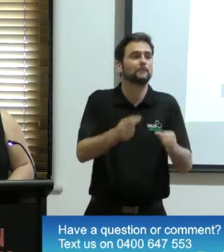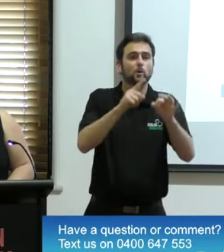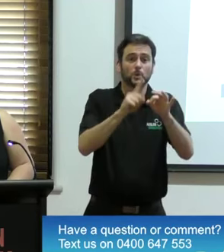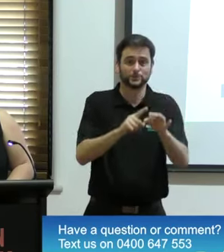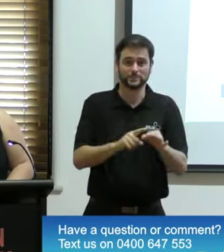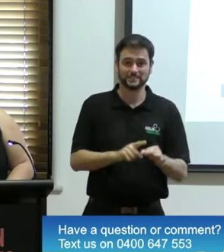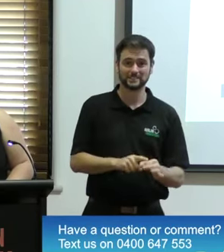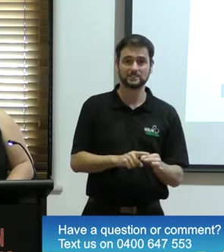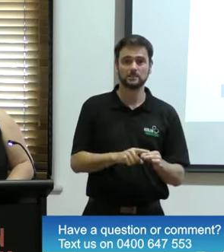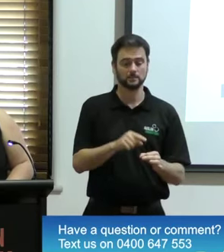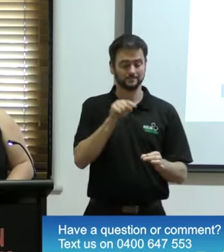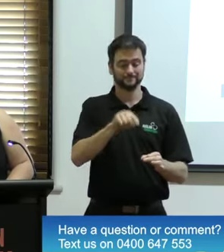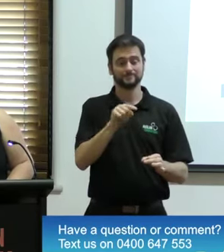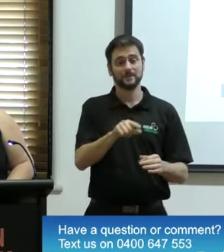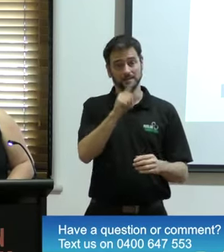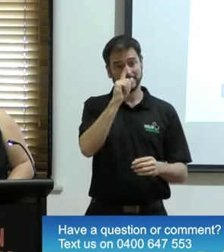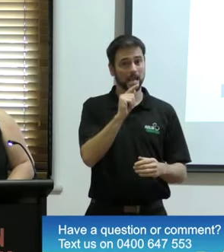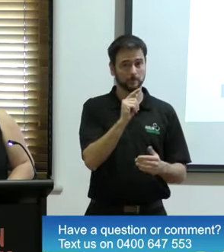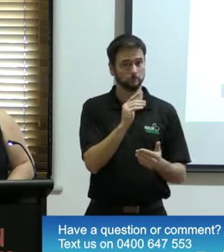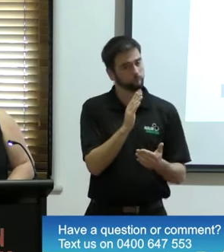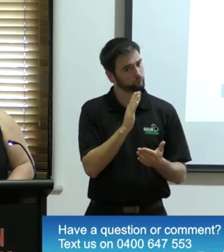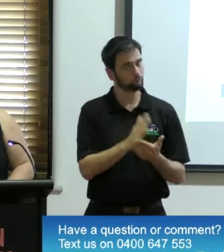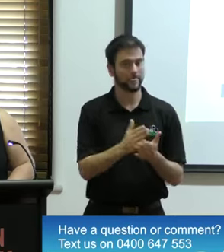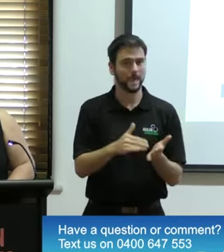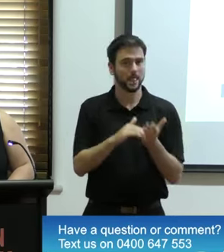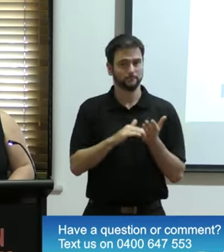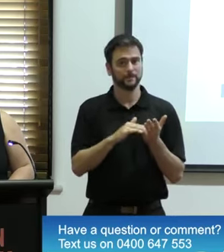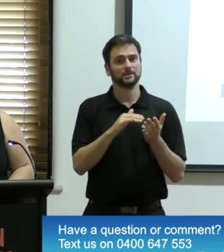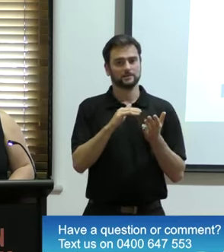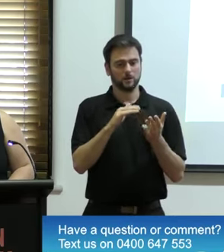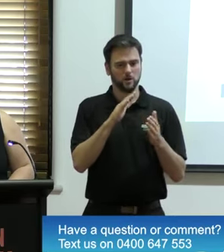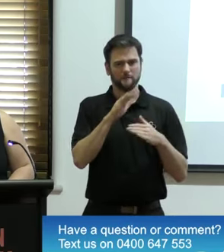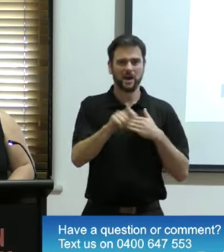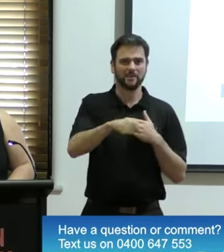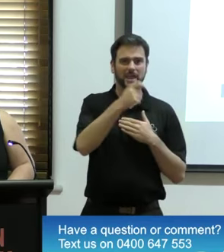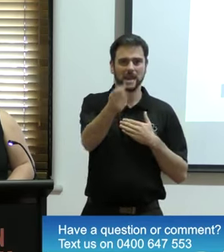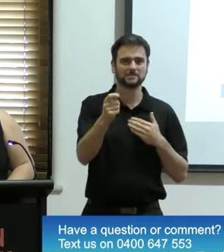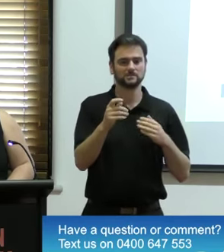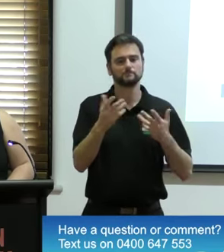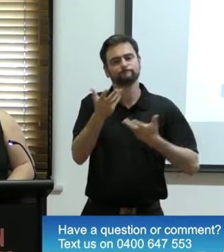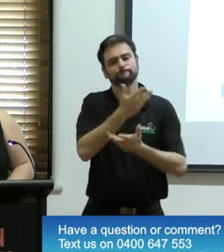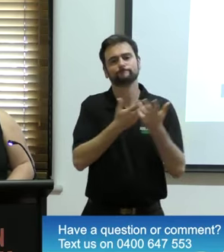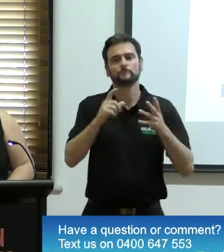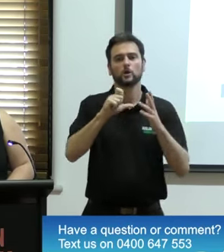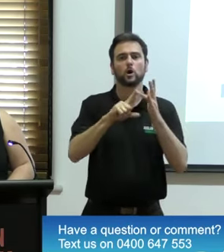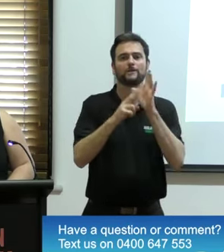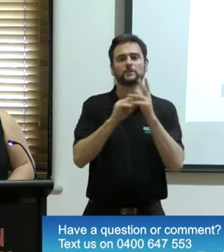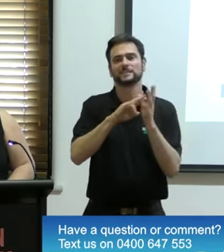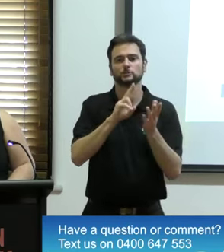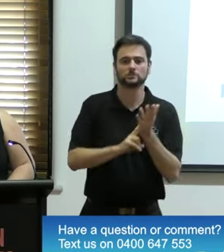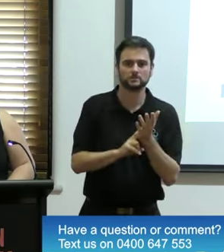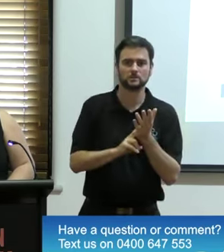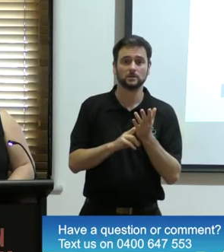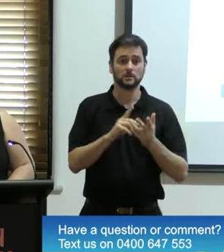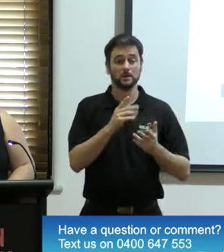really helpful to inform what our next conversations will be about. So please fill them out. If you don't want to fill them out,